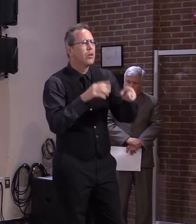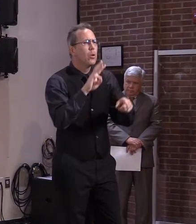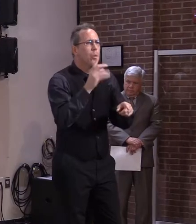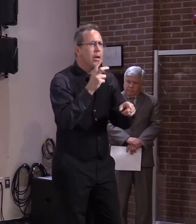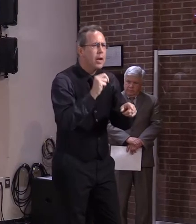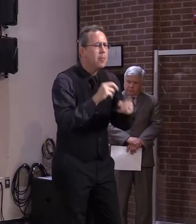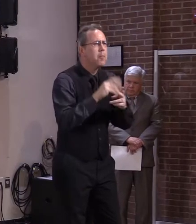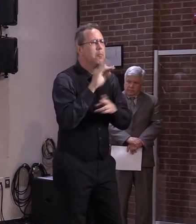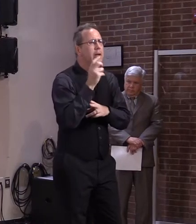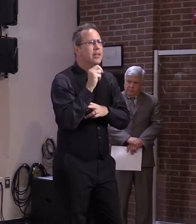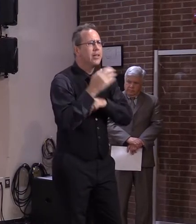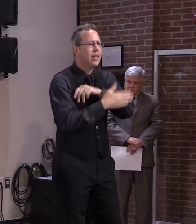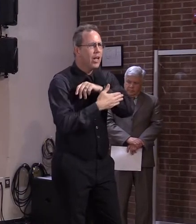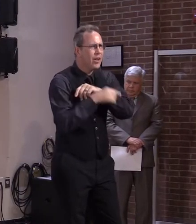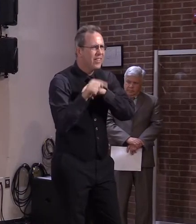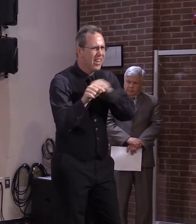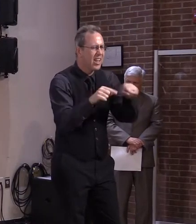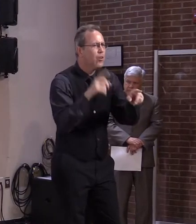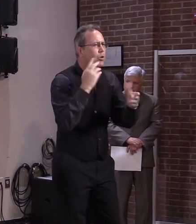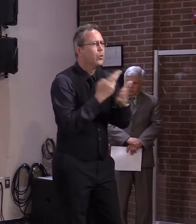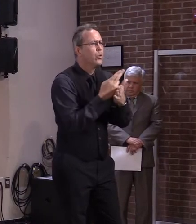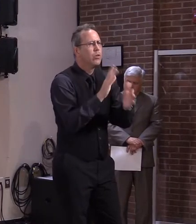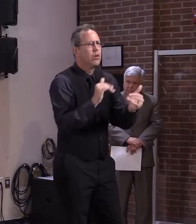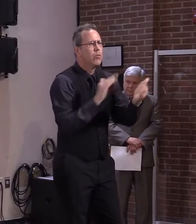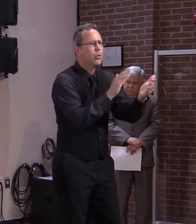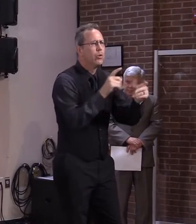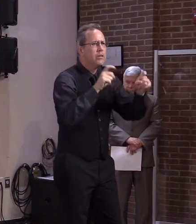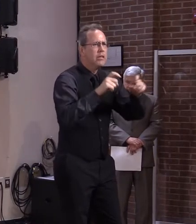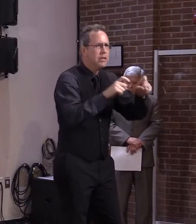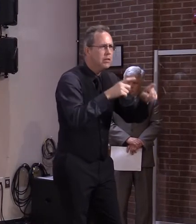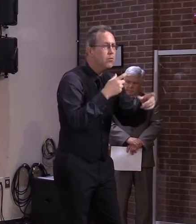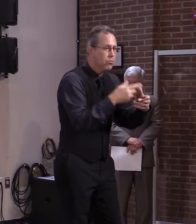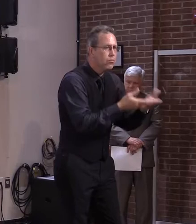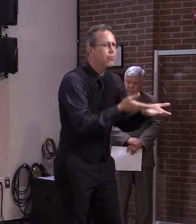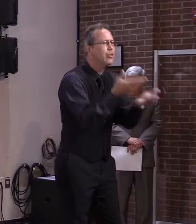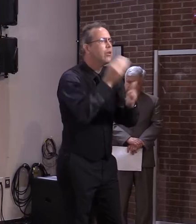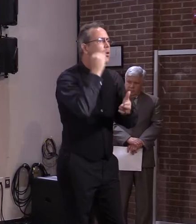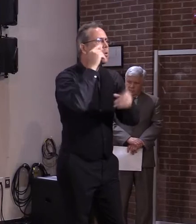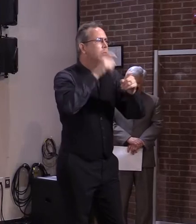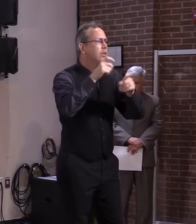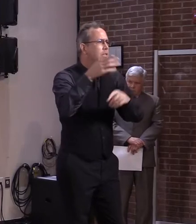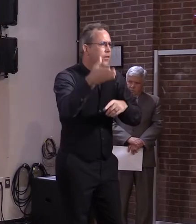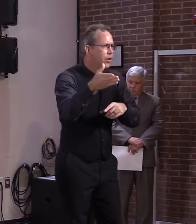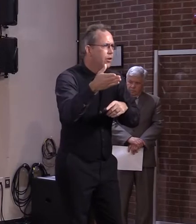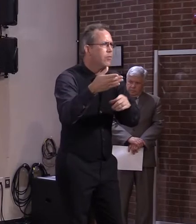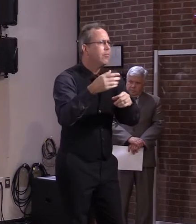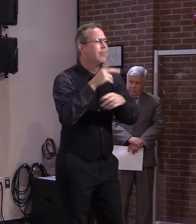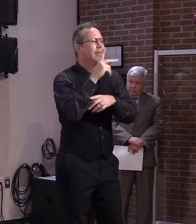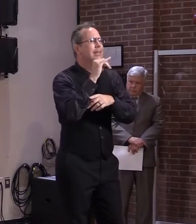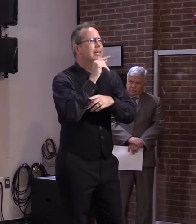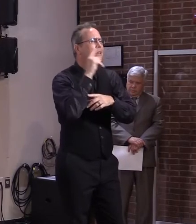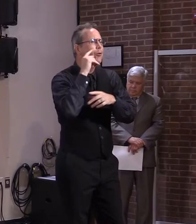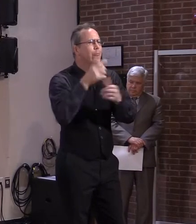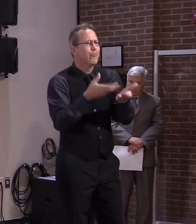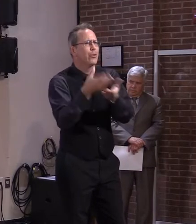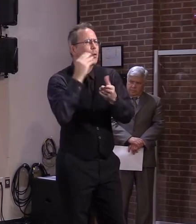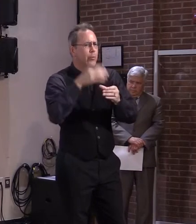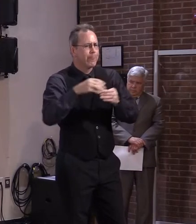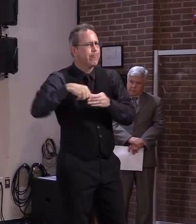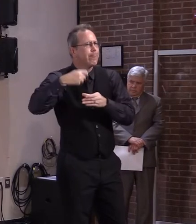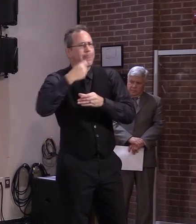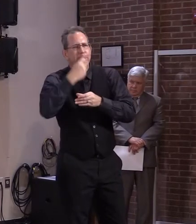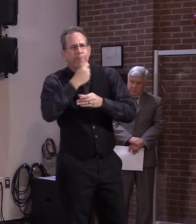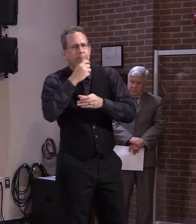the Essex North Supervisory Union in Canaan. We intend to roll this program out to all districts in the near future. The